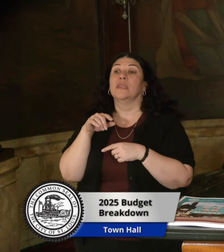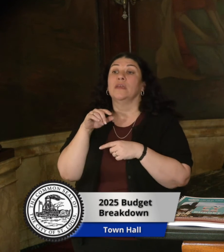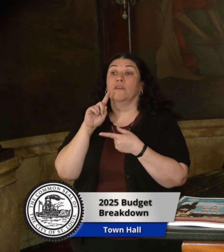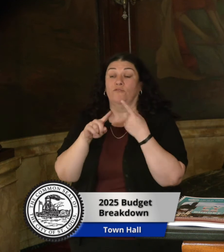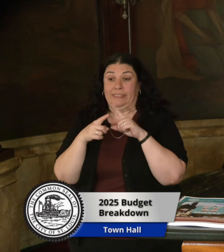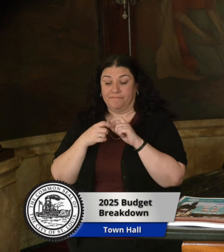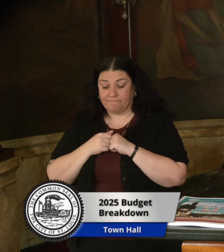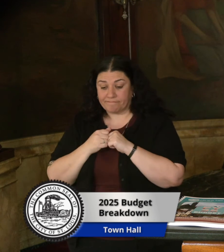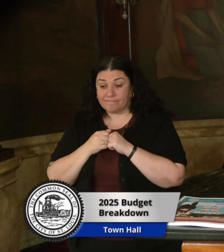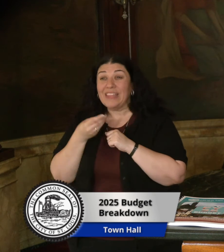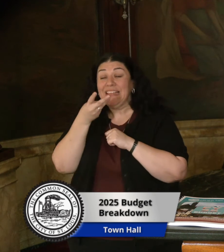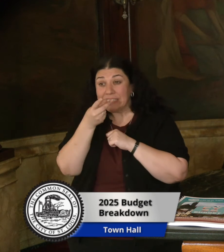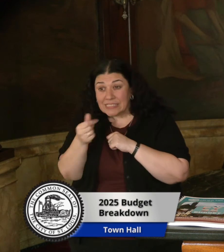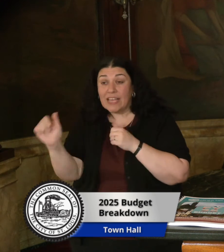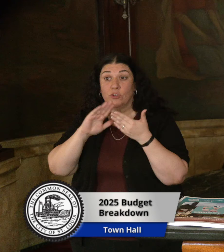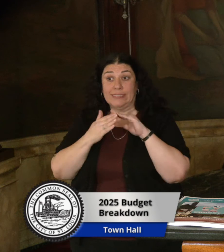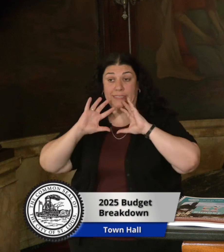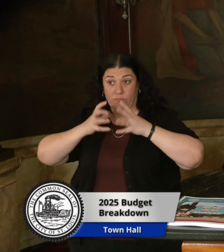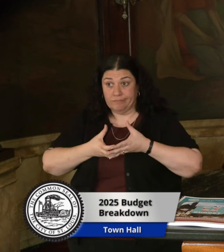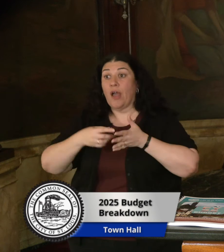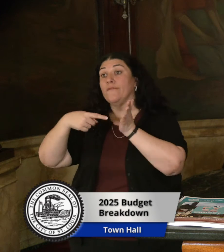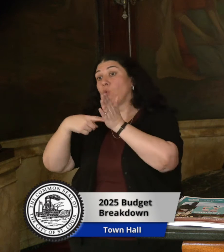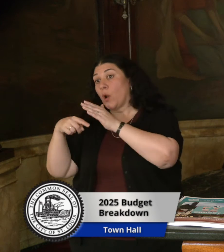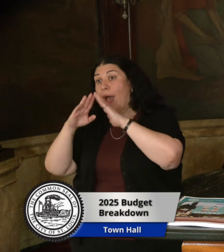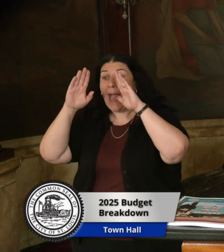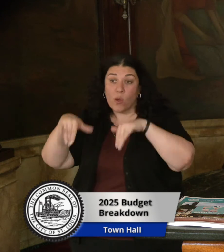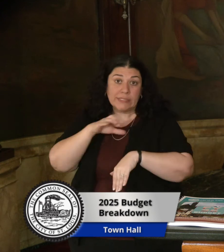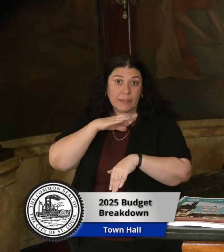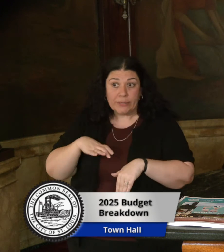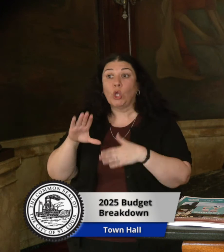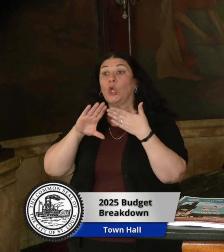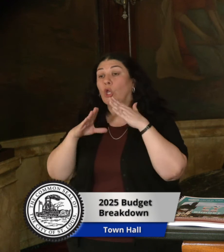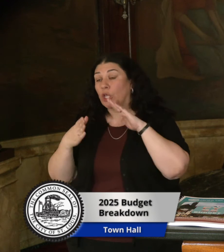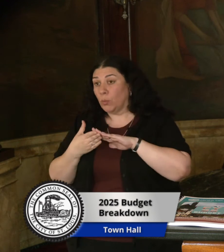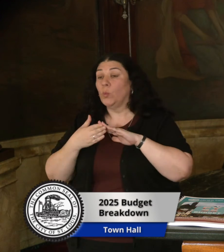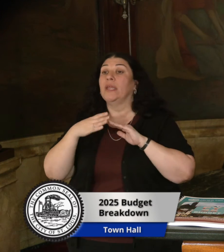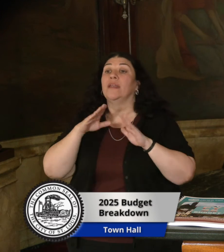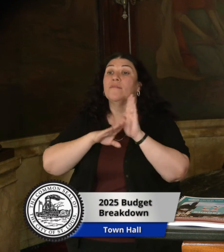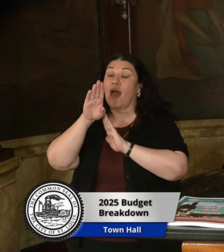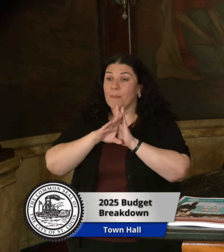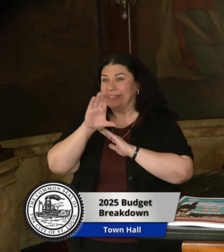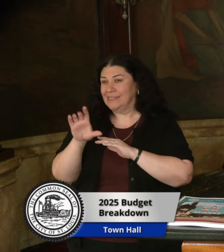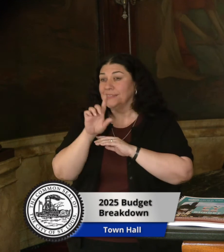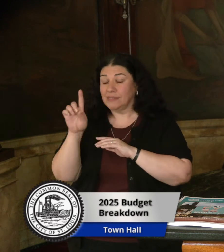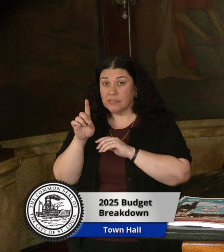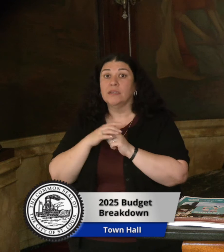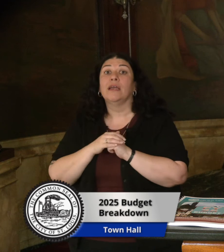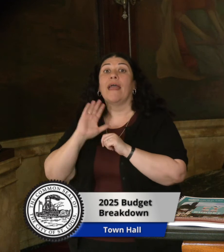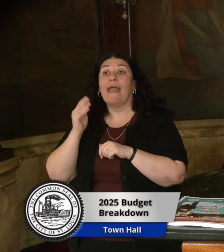housing. Several city departments, including the Affordable Housing Commission, the Community Development Administration, and the St. Louis